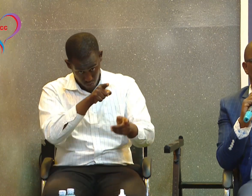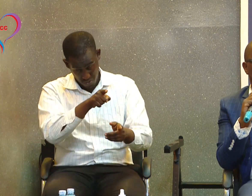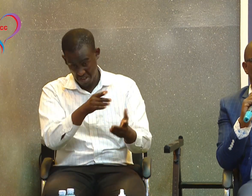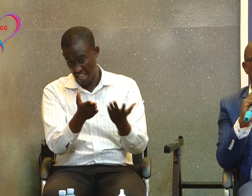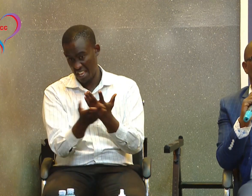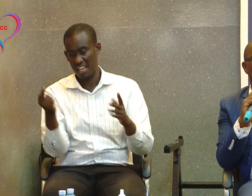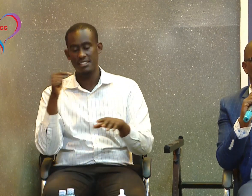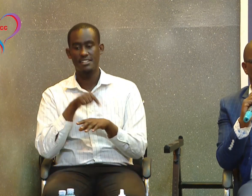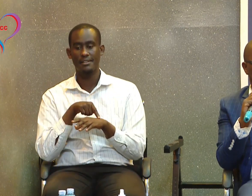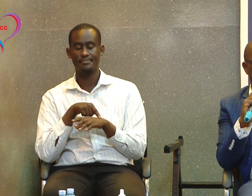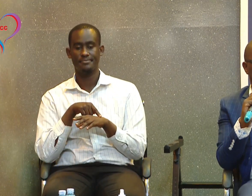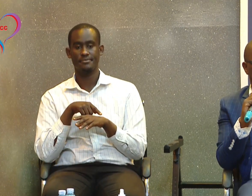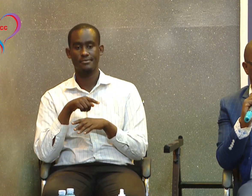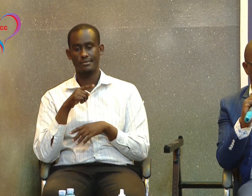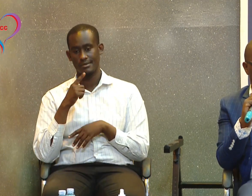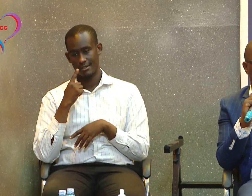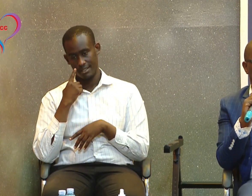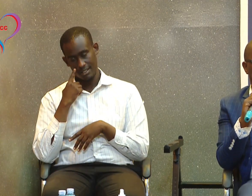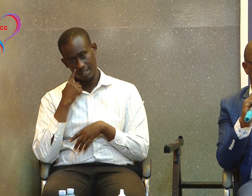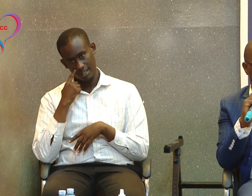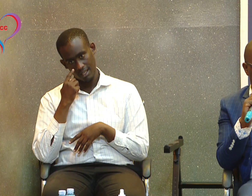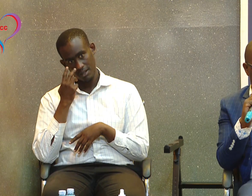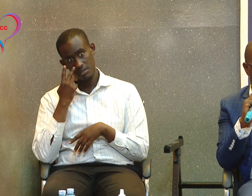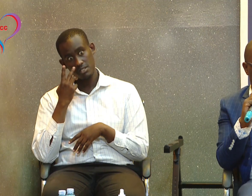will find that you have never scratched the surface of your